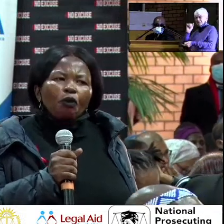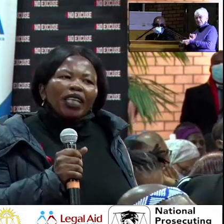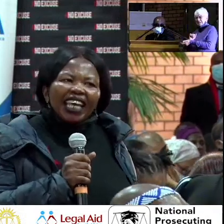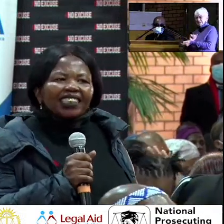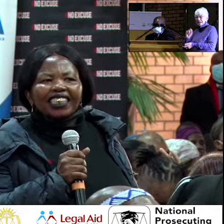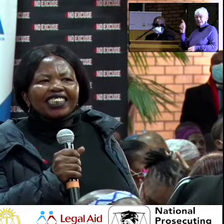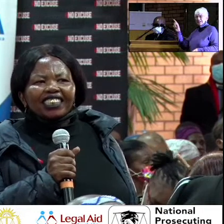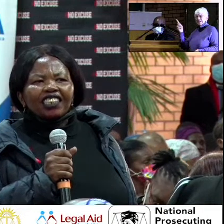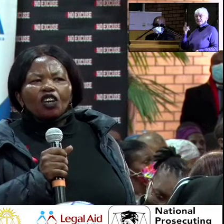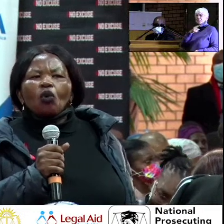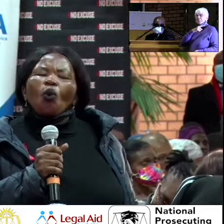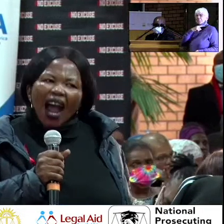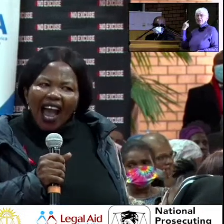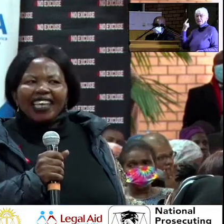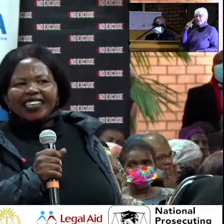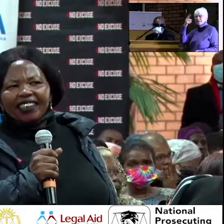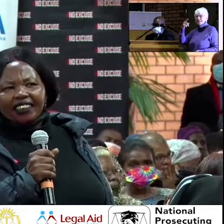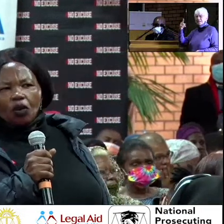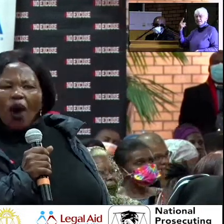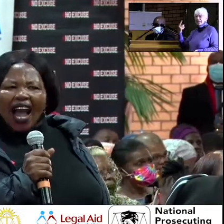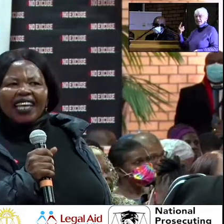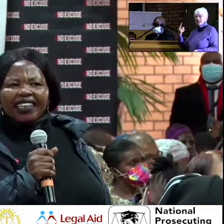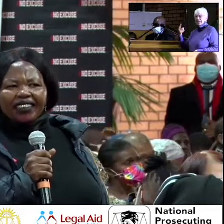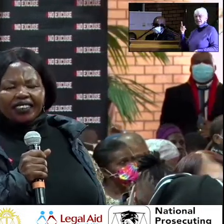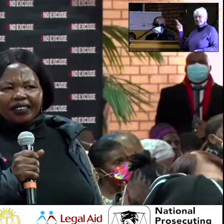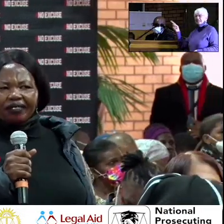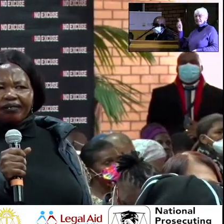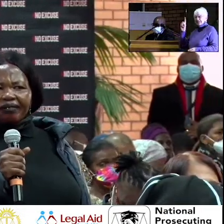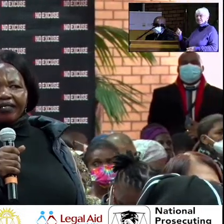enough witnesses. Why? Why?